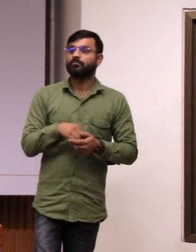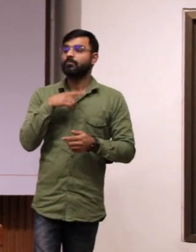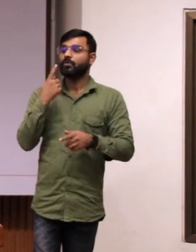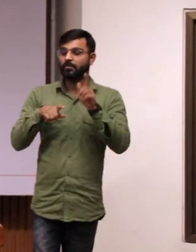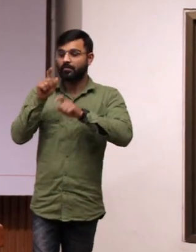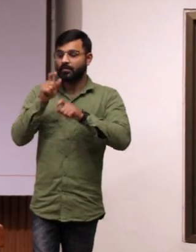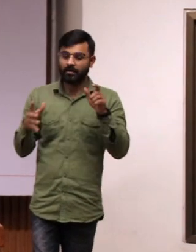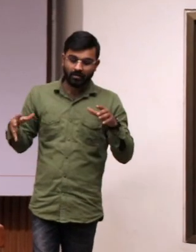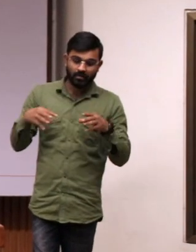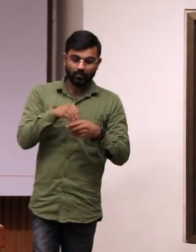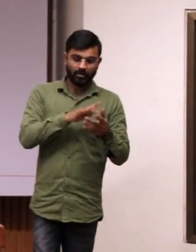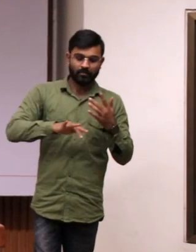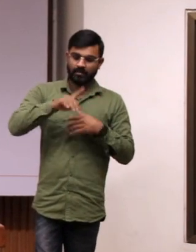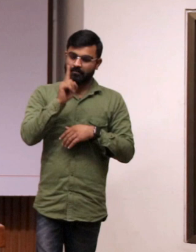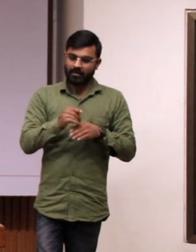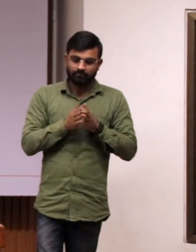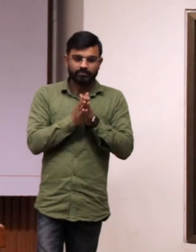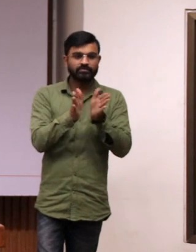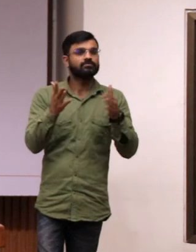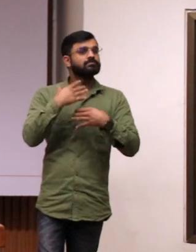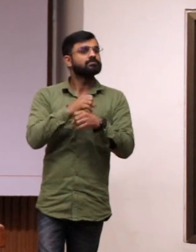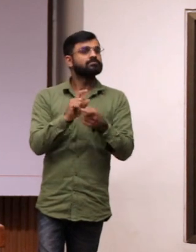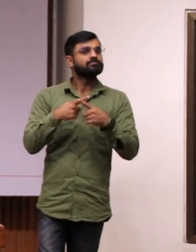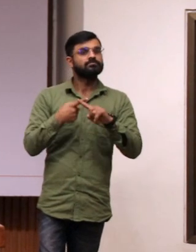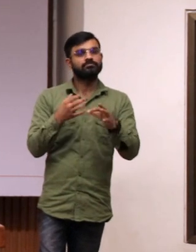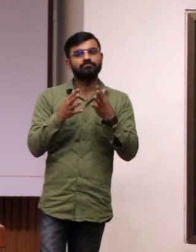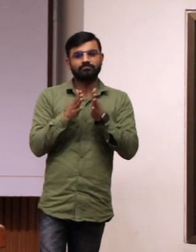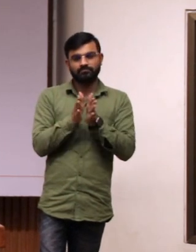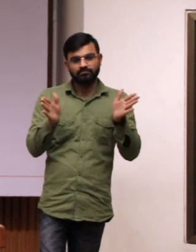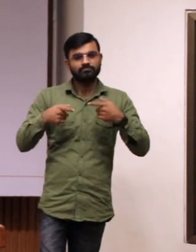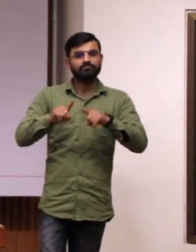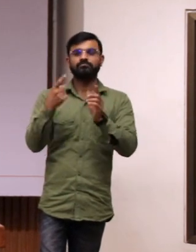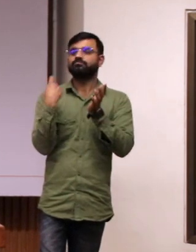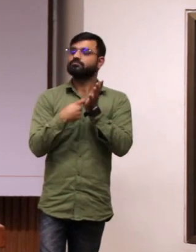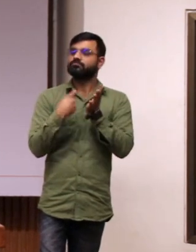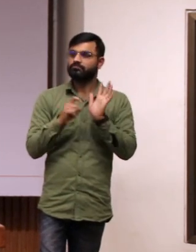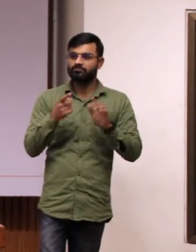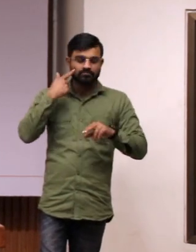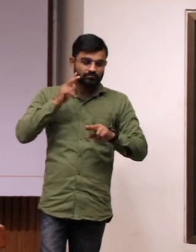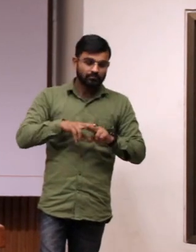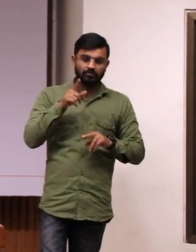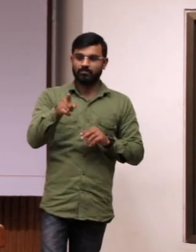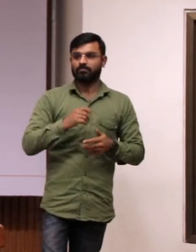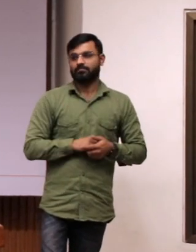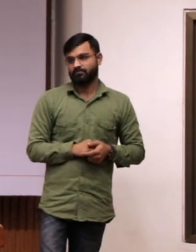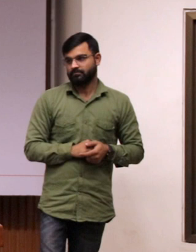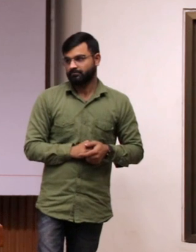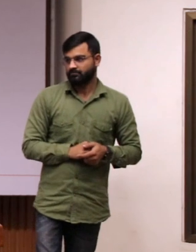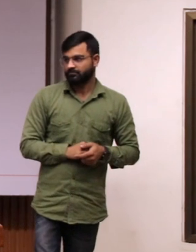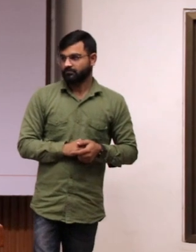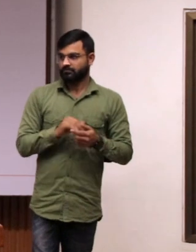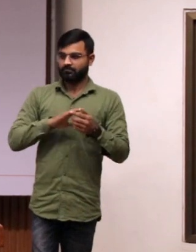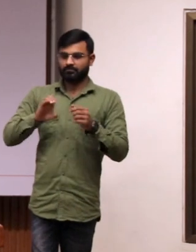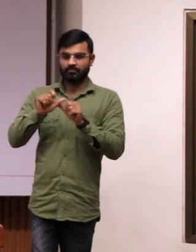are involved in this field must be brought into it. That itself will bring regulation. If you are, a